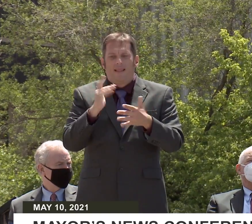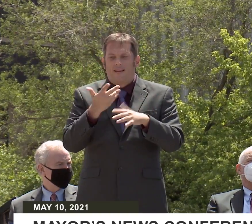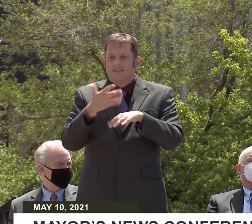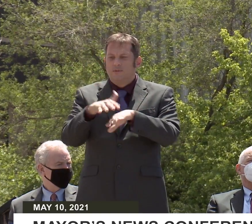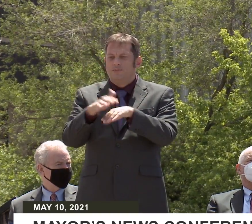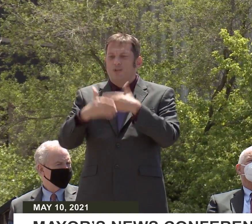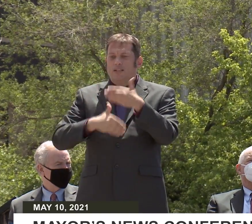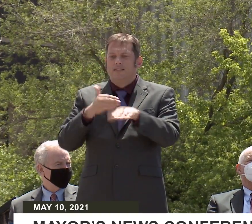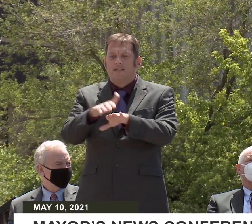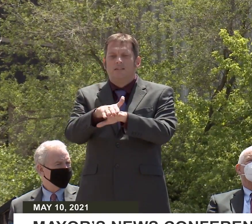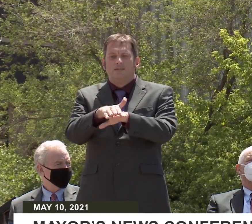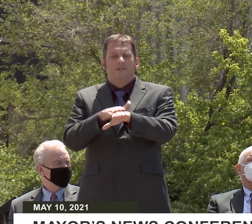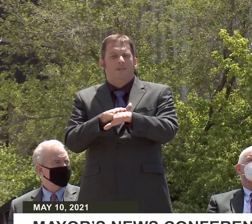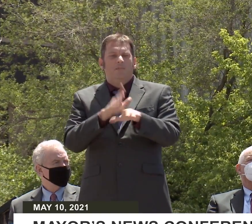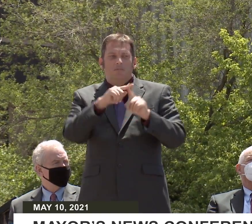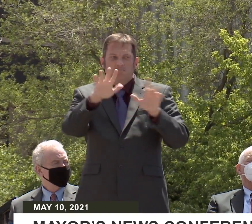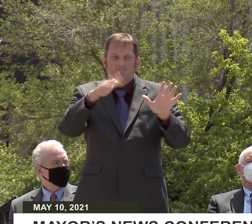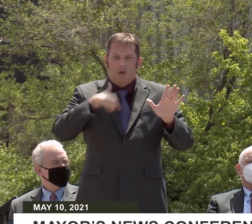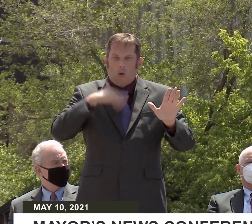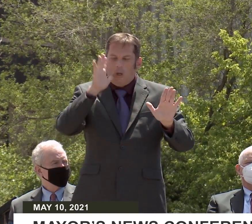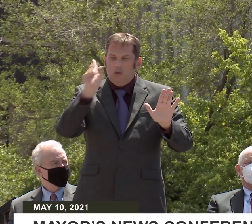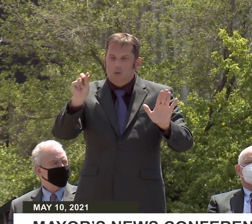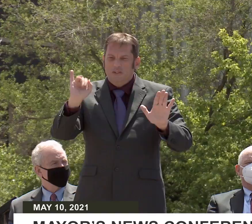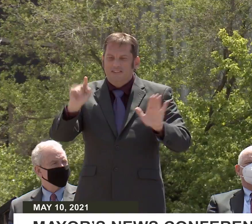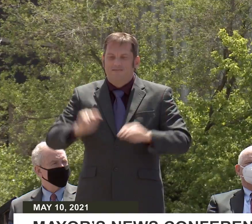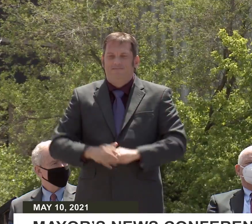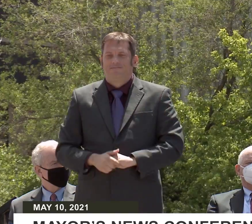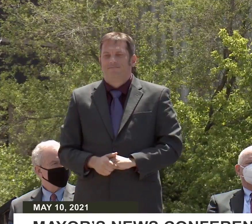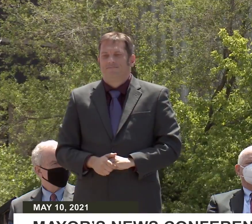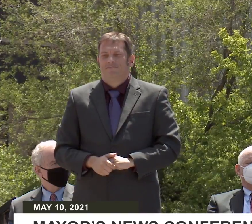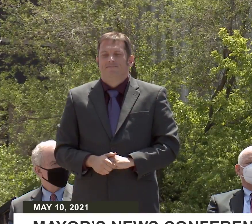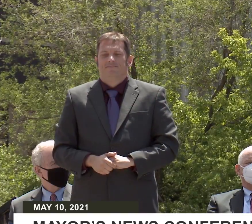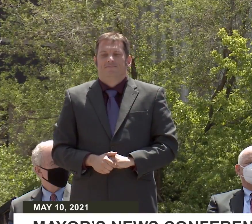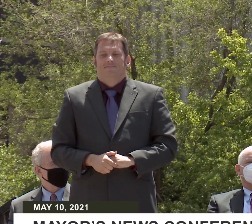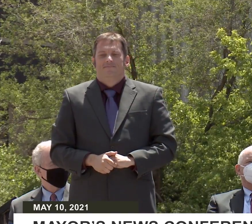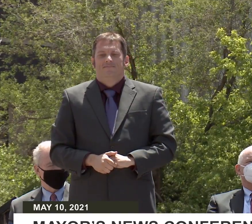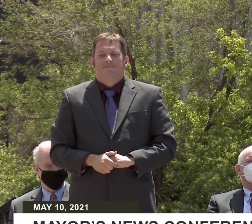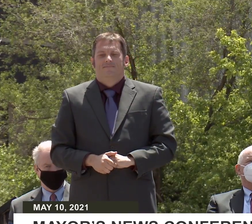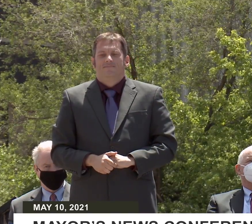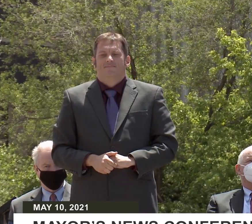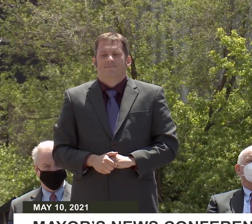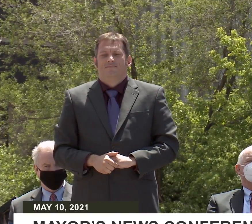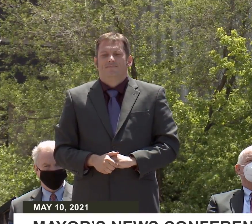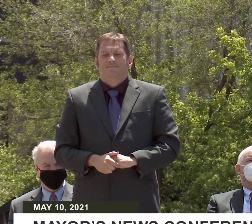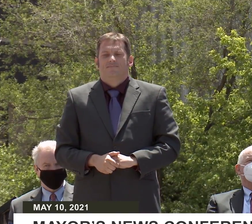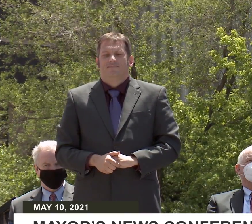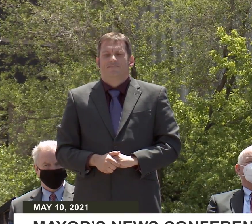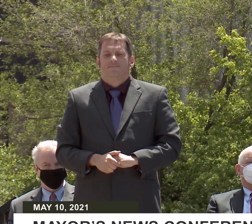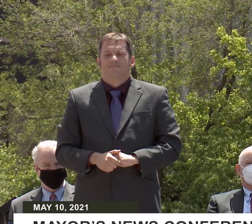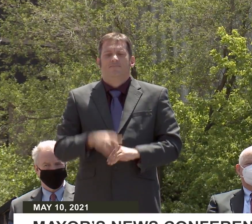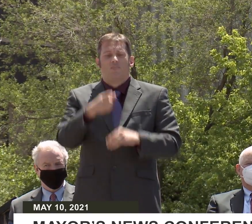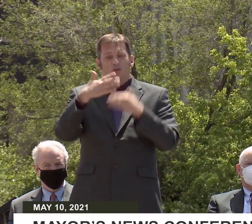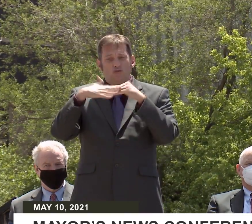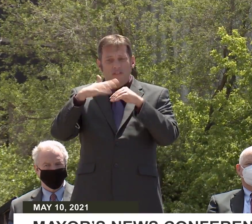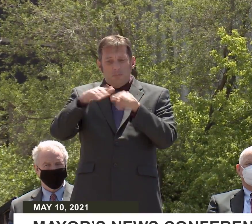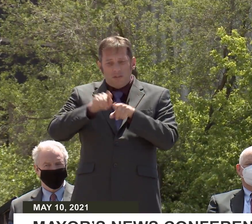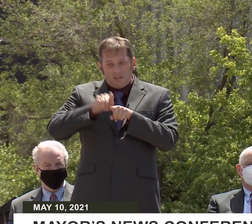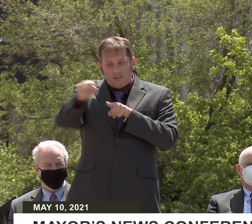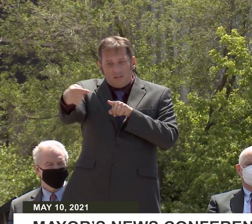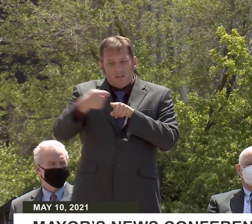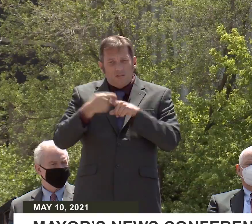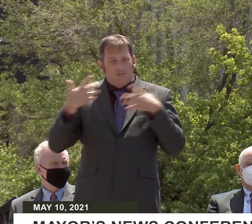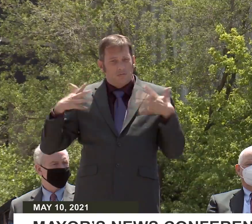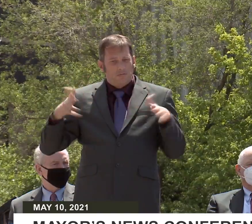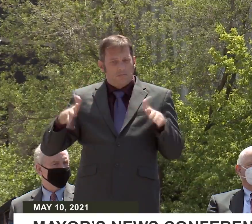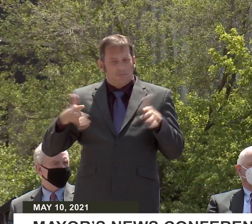about swimming across the harbor, but it was about sending a message that, hey, we need to work a little harder,